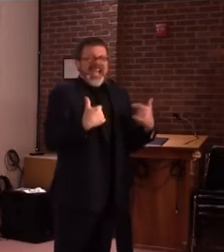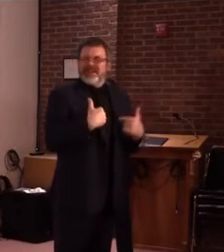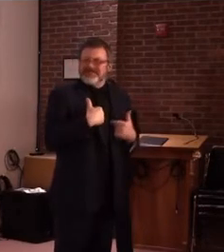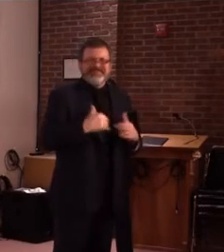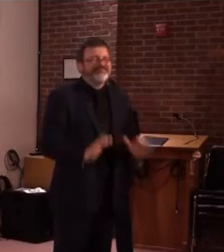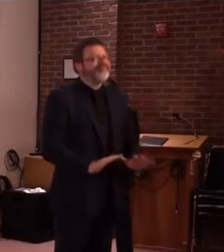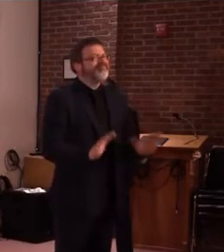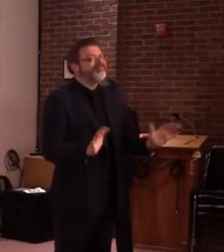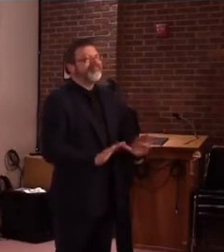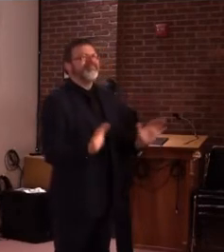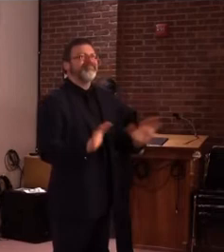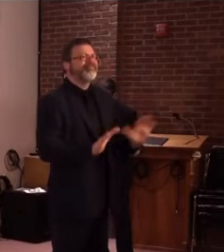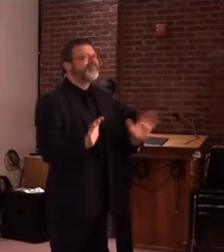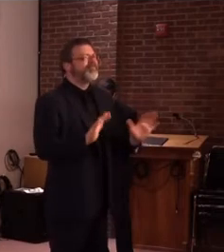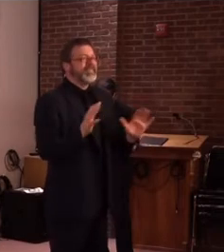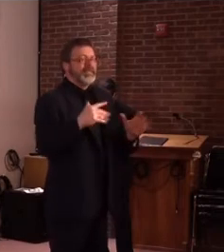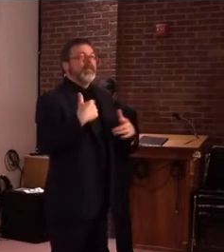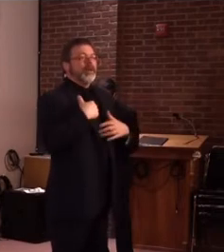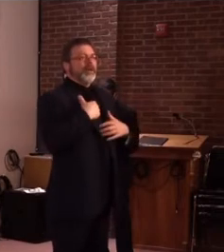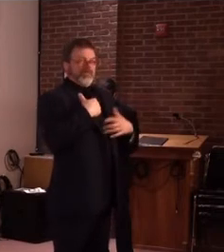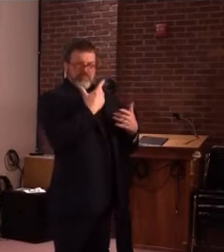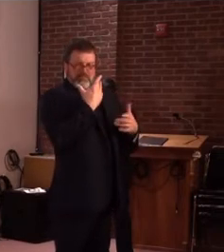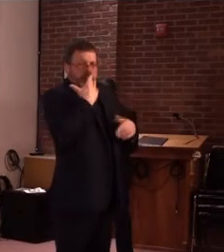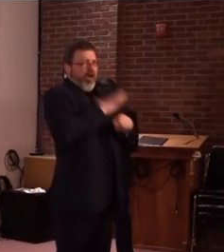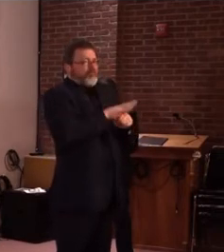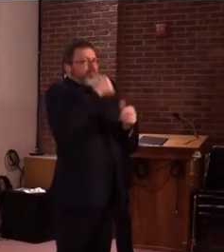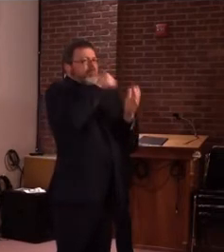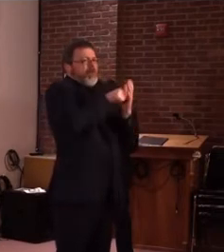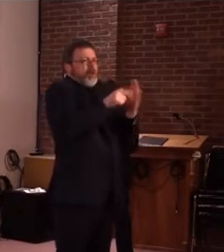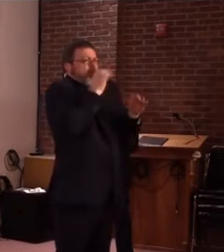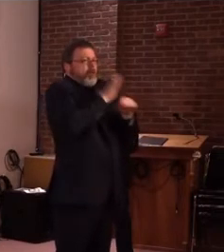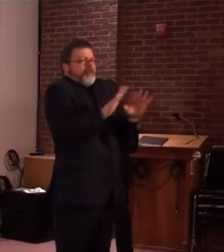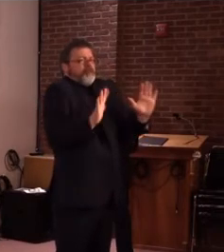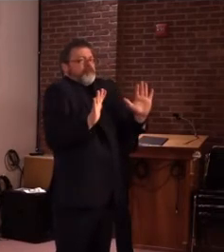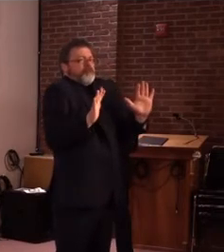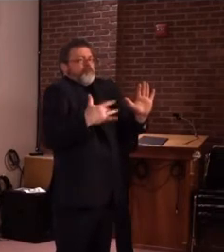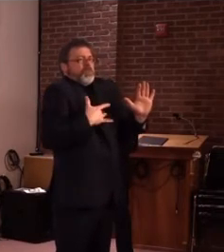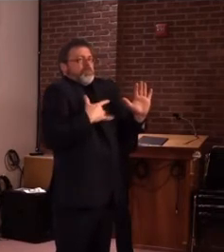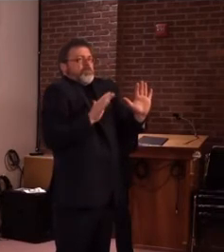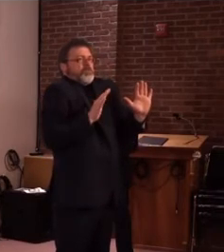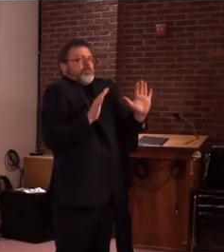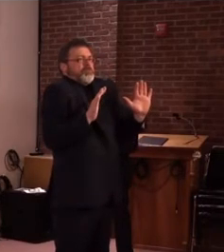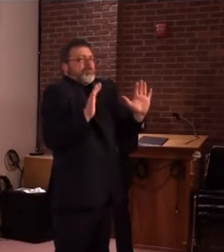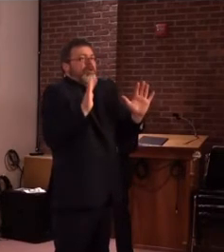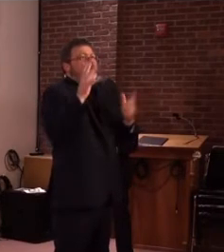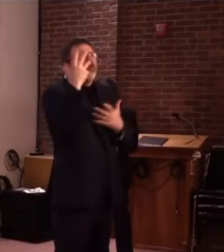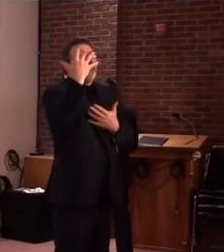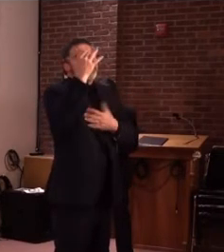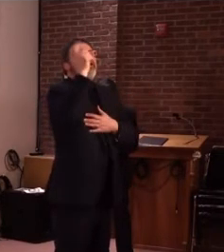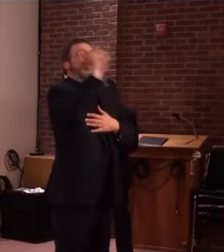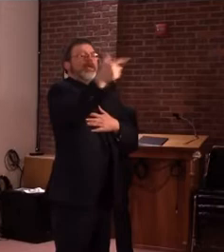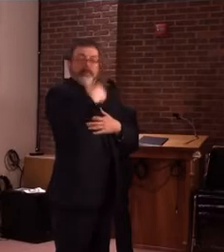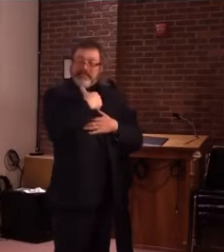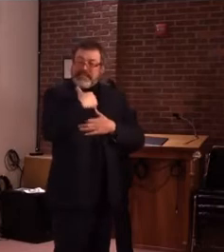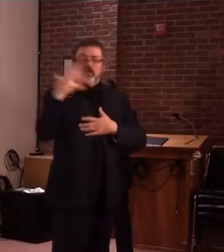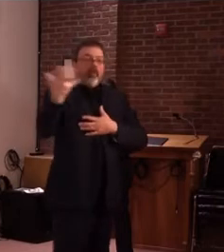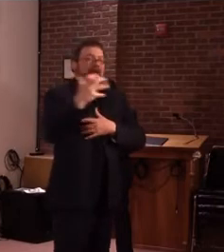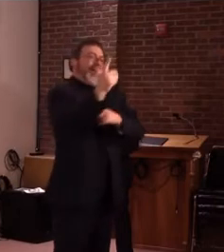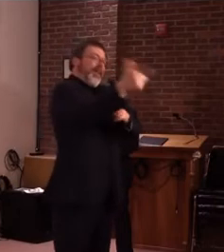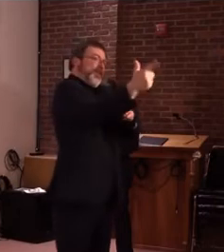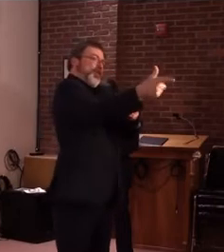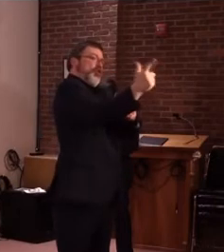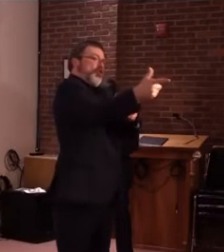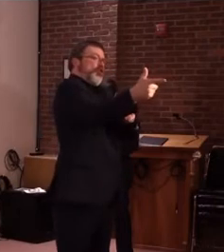primary. I initially said opt in. He said opt out. I agreed. And here we are today. So I